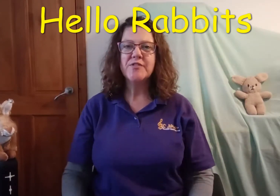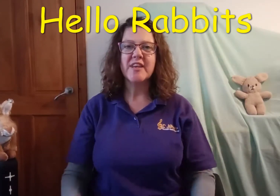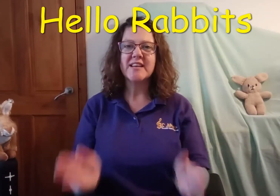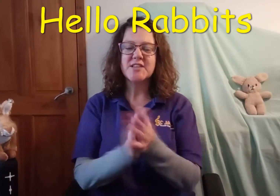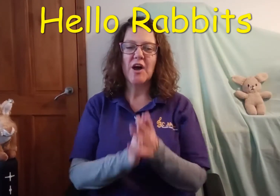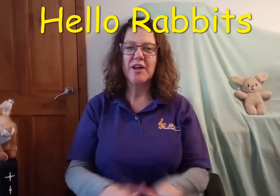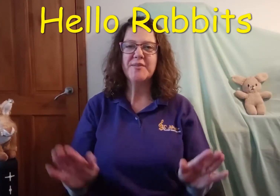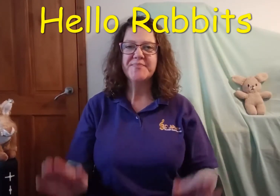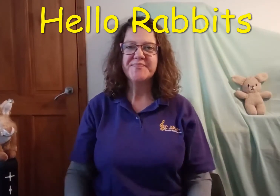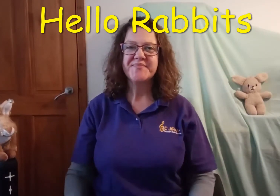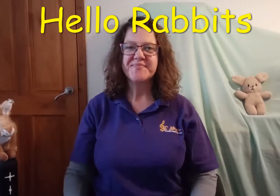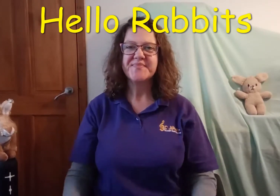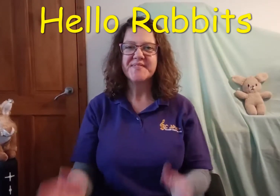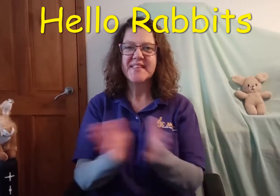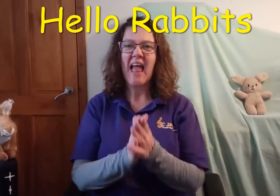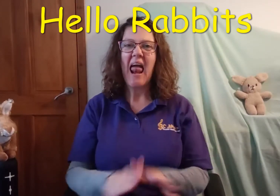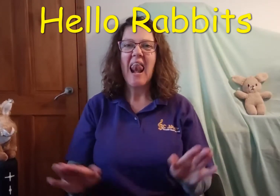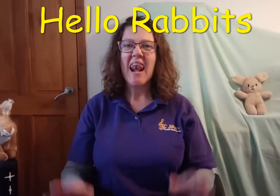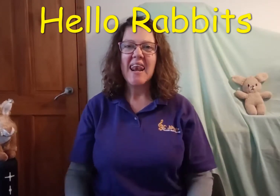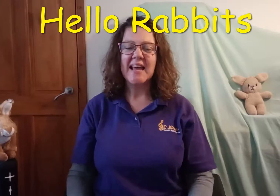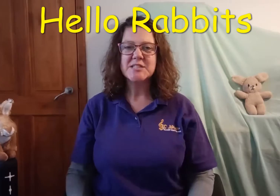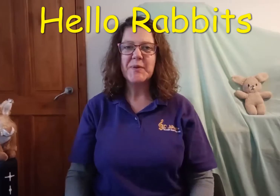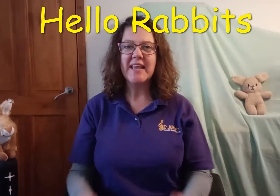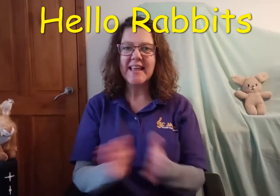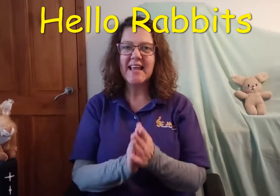Music time. Let's begin.